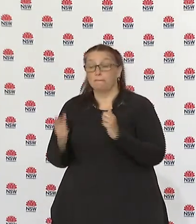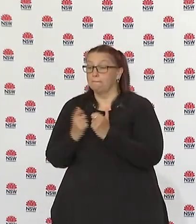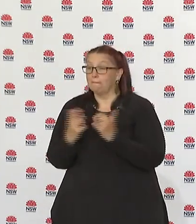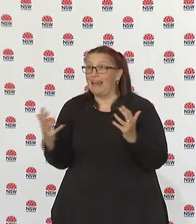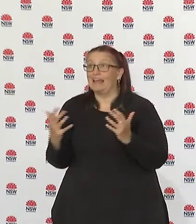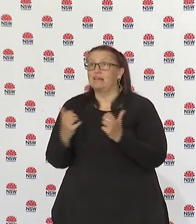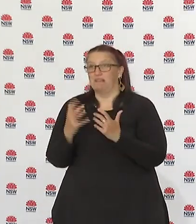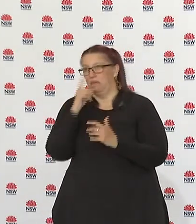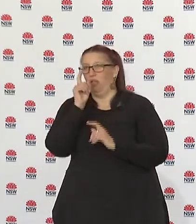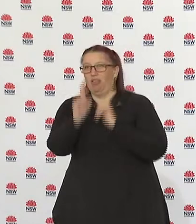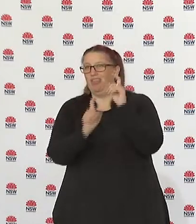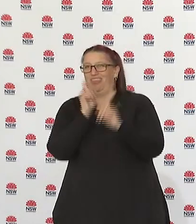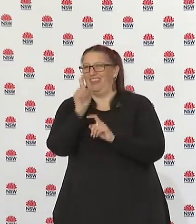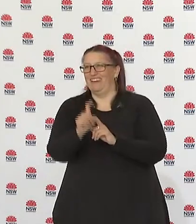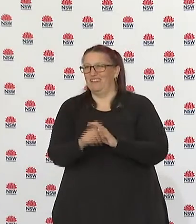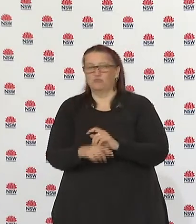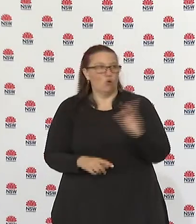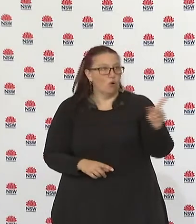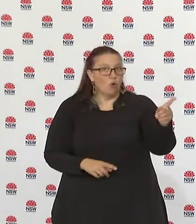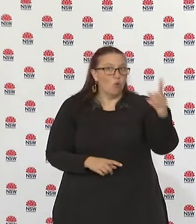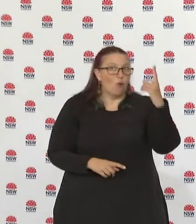of shops in Campsie. So as a